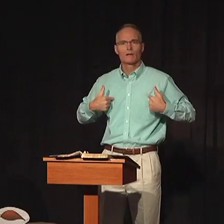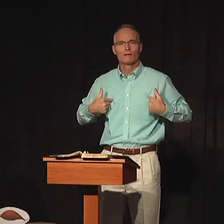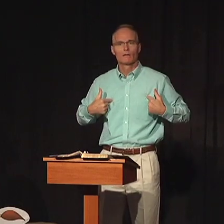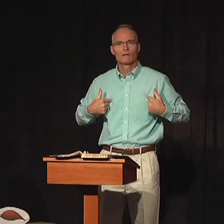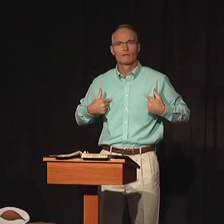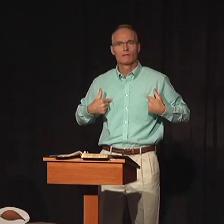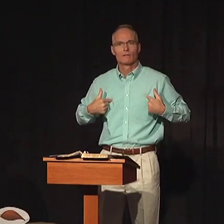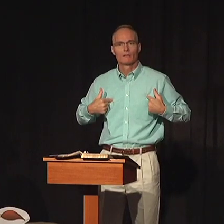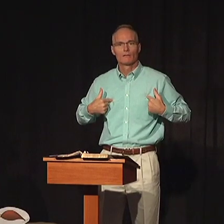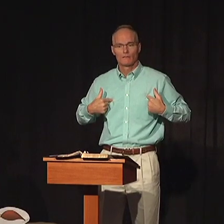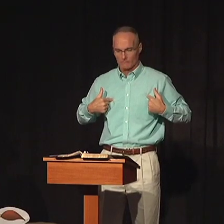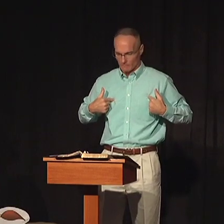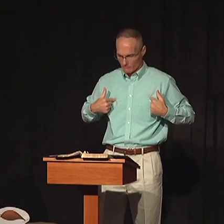Who am I?